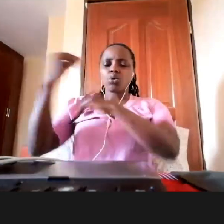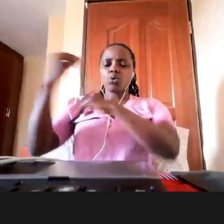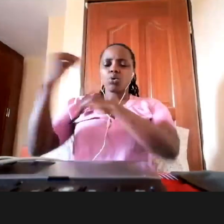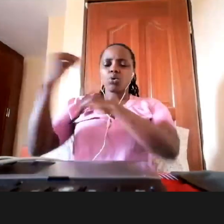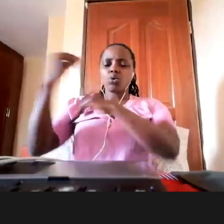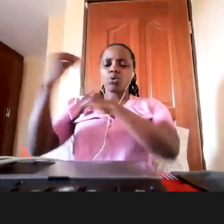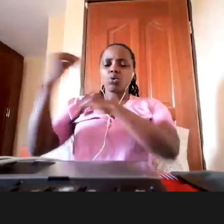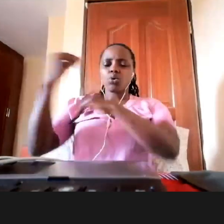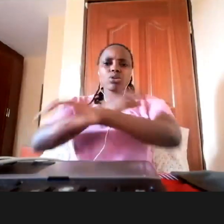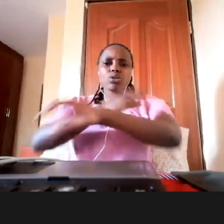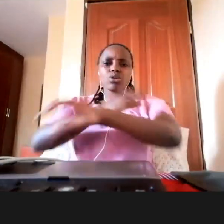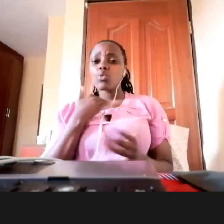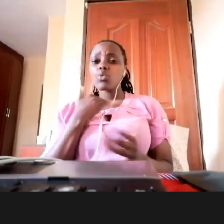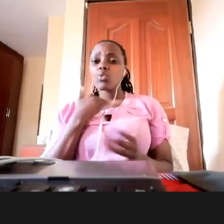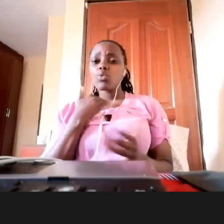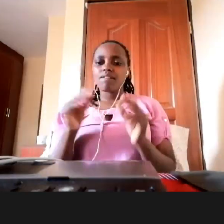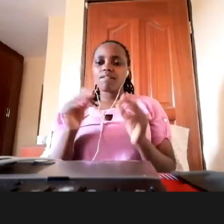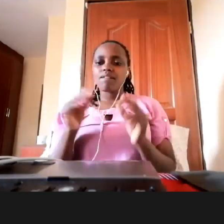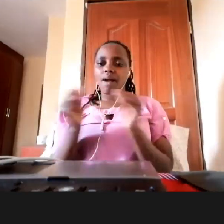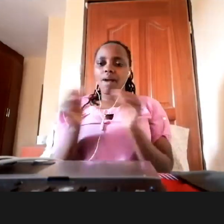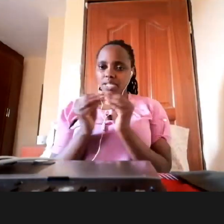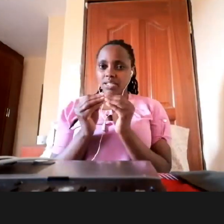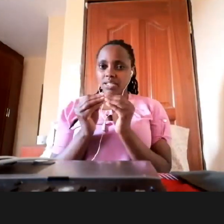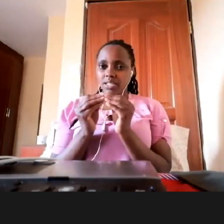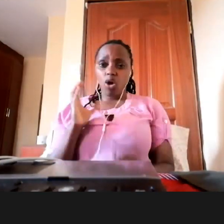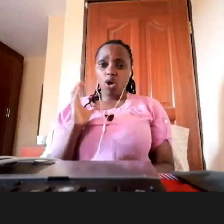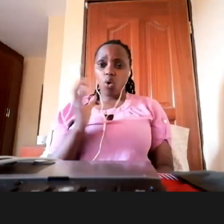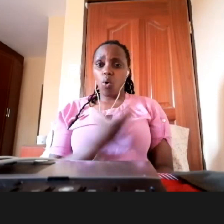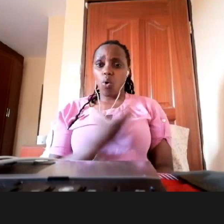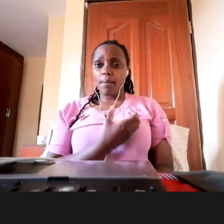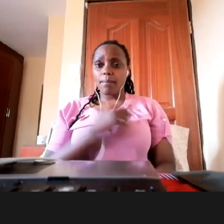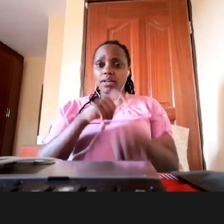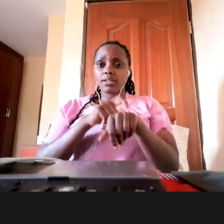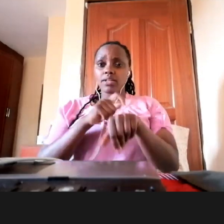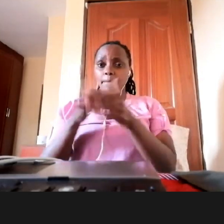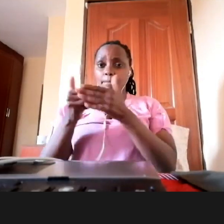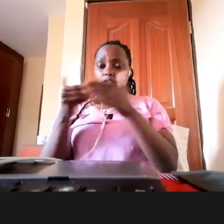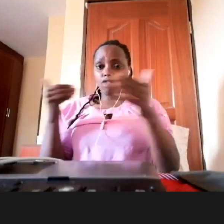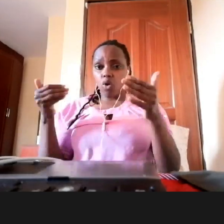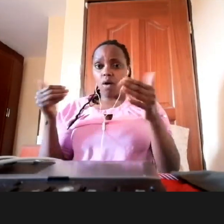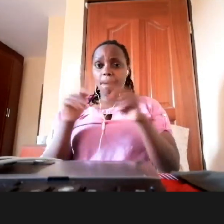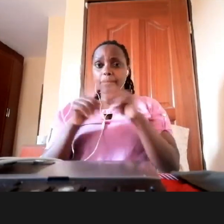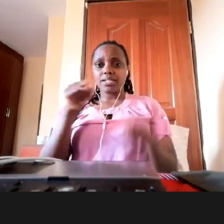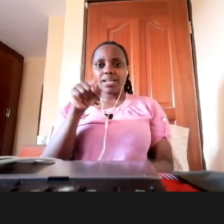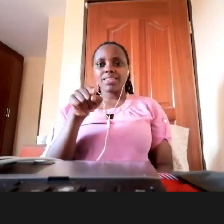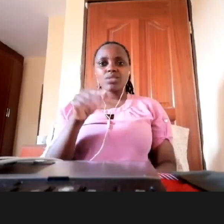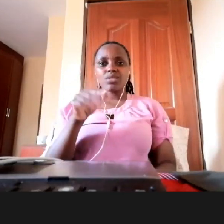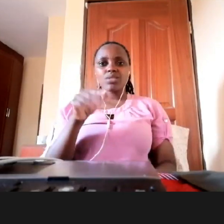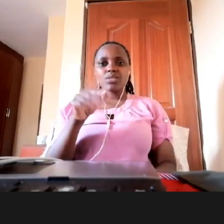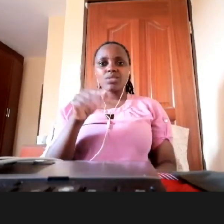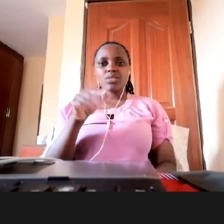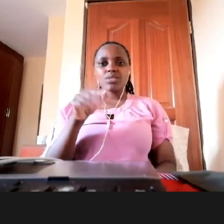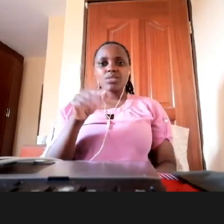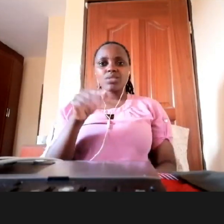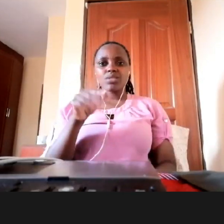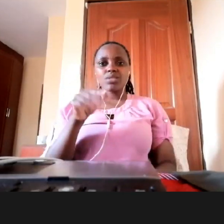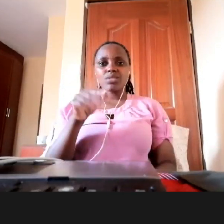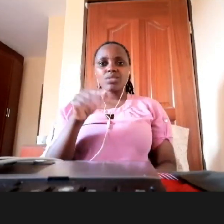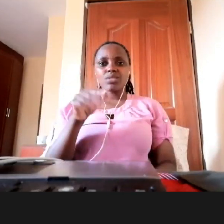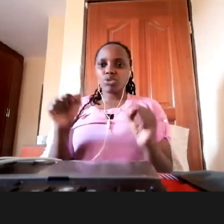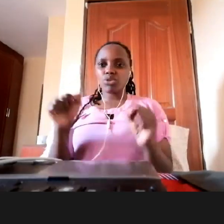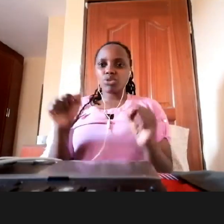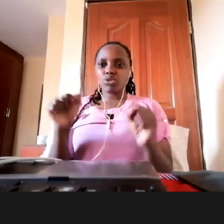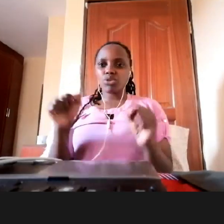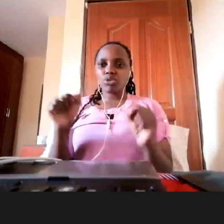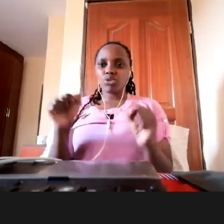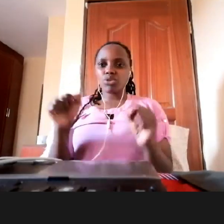a physical meeting with the committee during the pre-session, but this was not possible. These are marginalized children, no